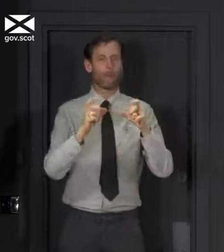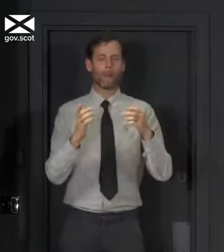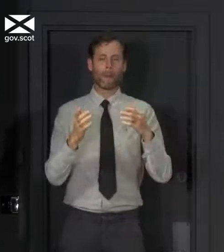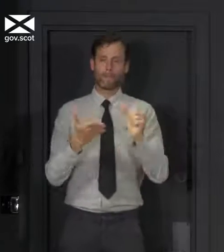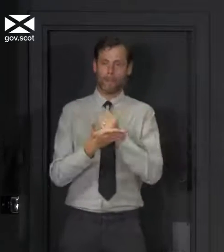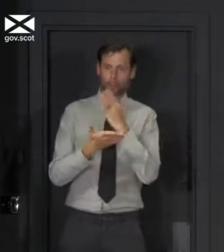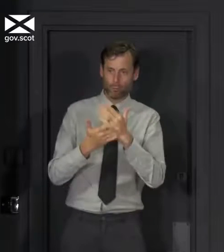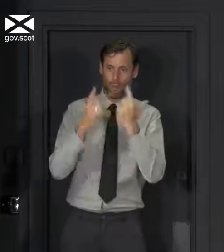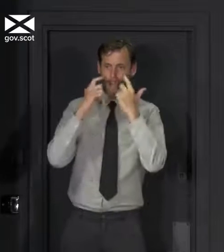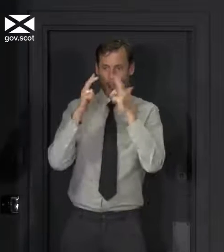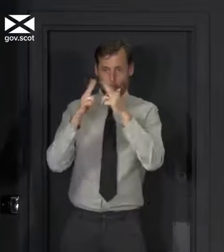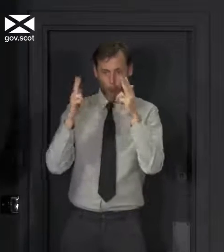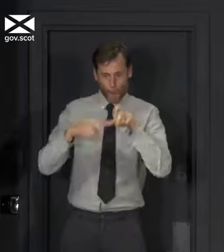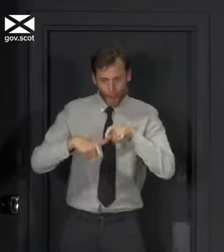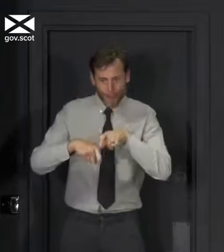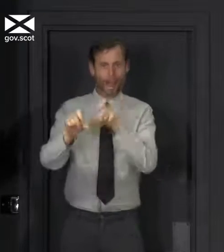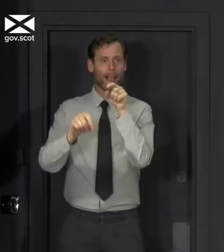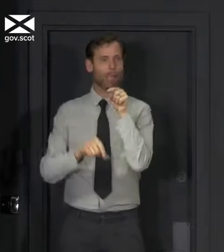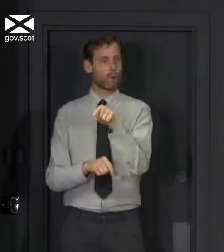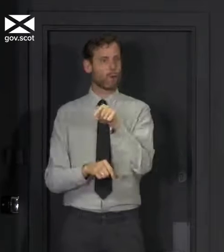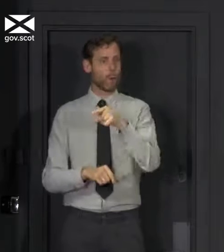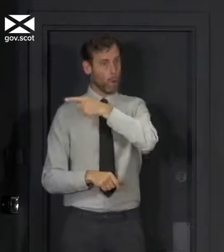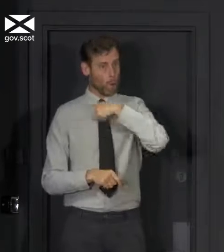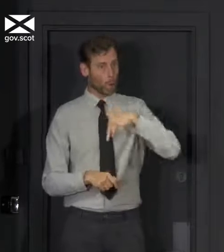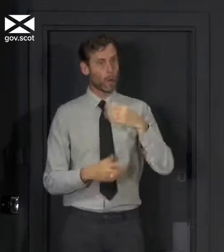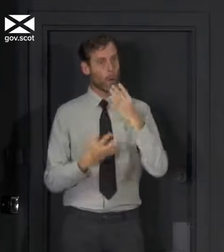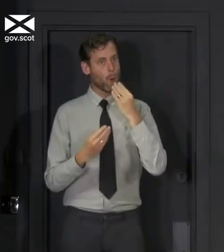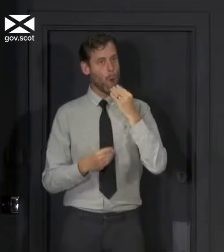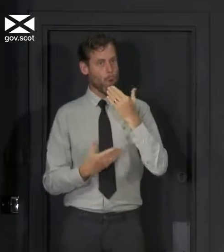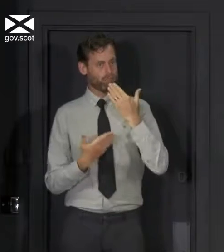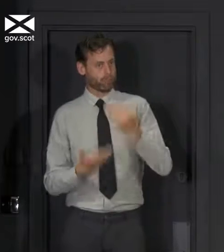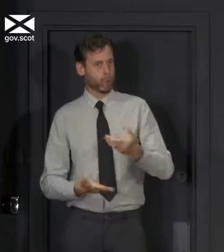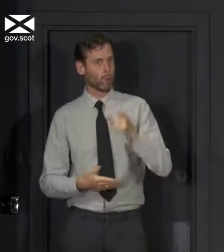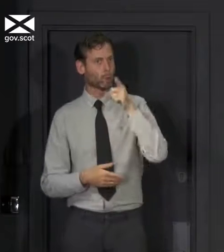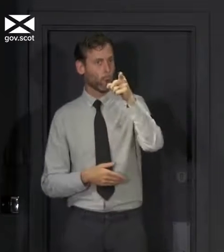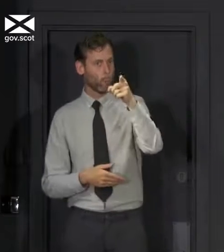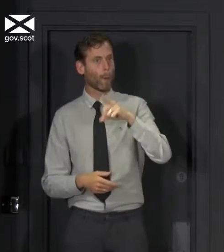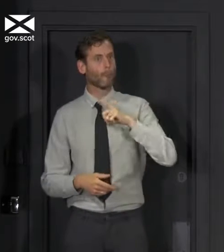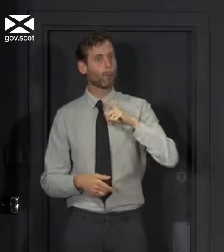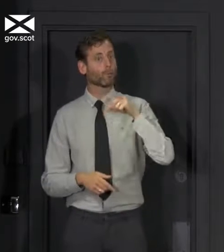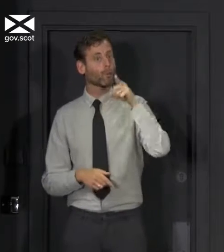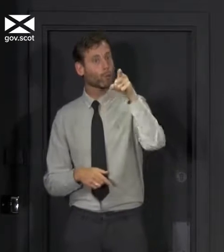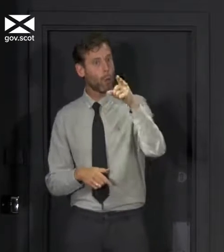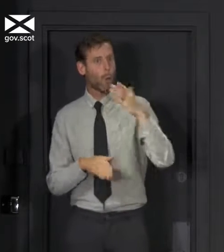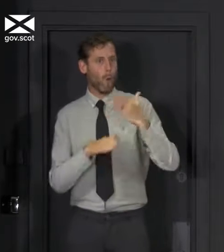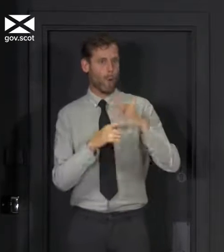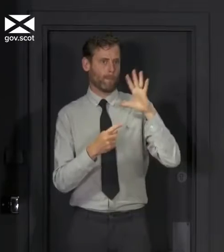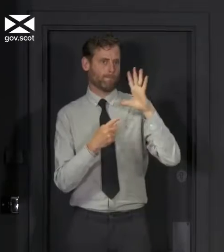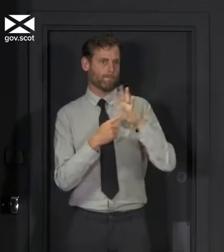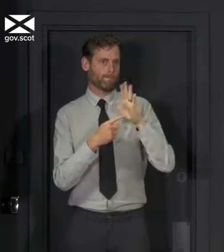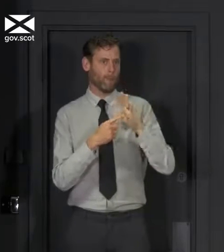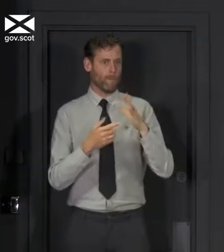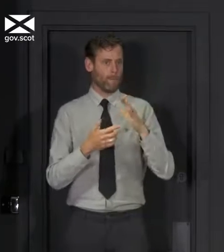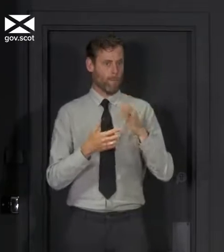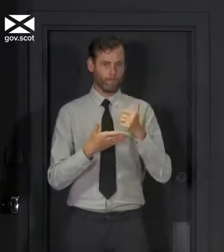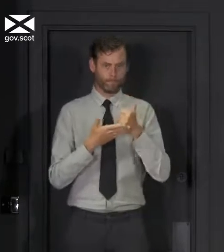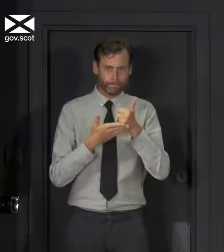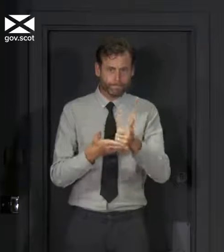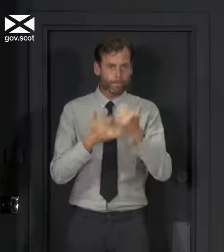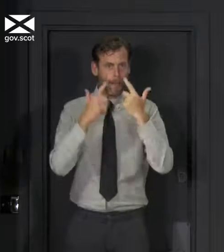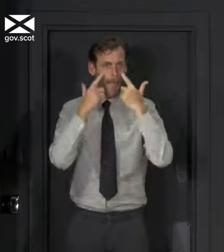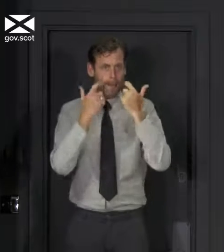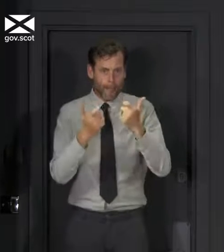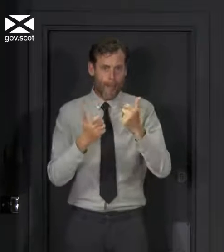of us owe you an immense debt of gratitude. Your work is essential to the health and well-being of everyone